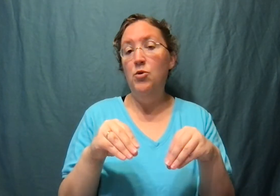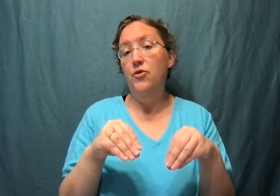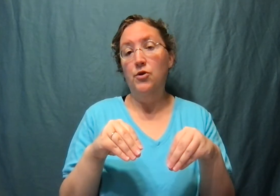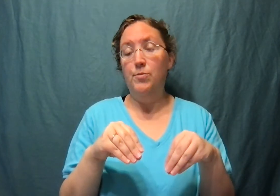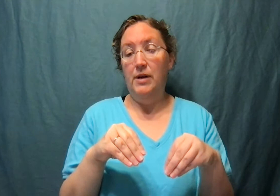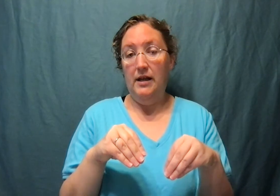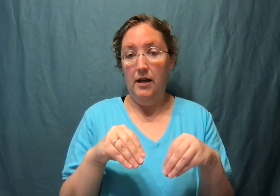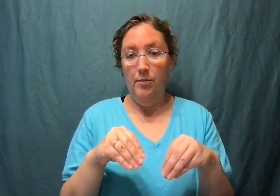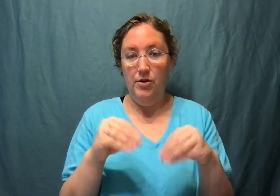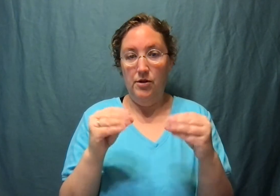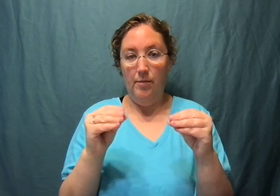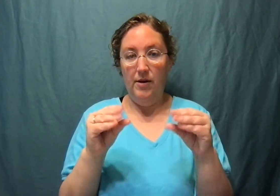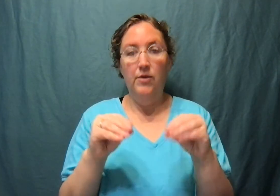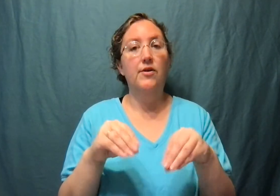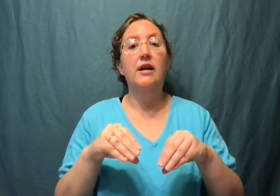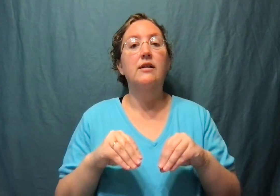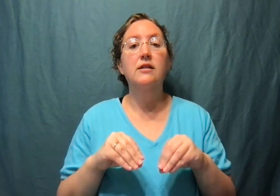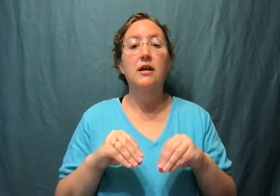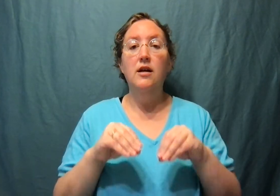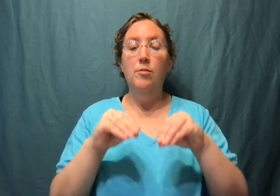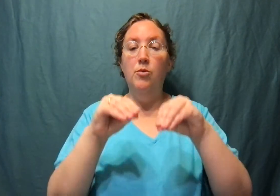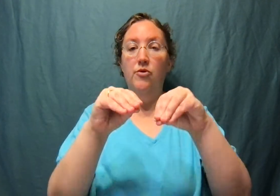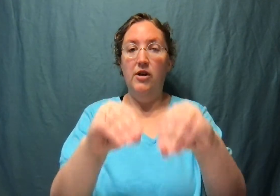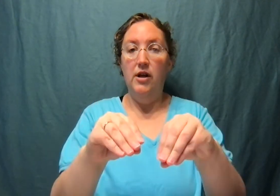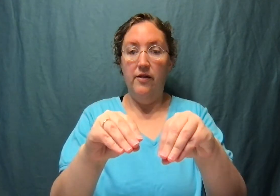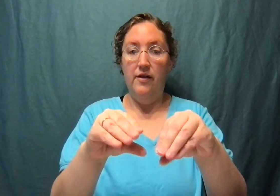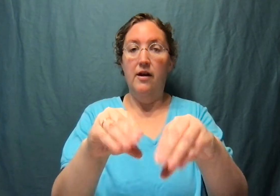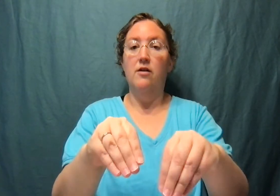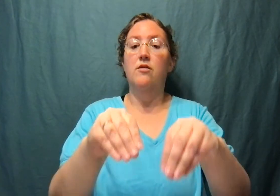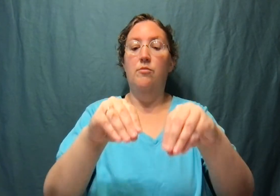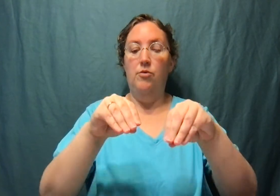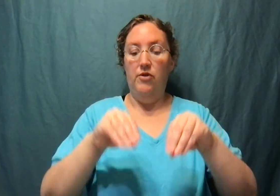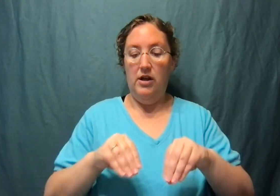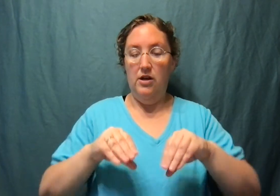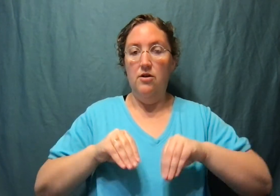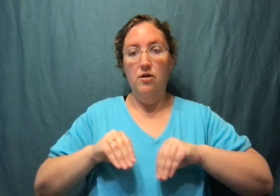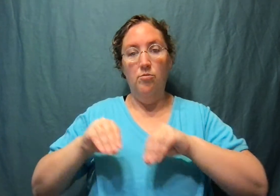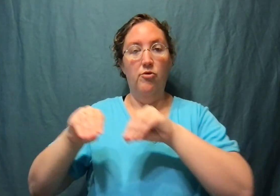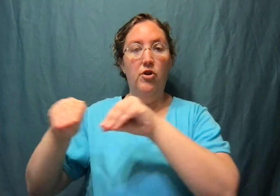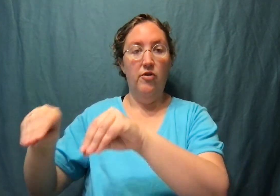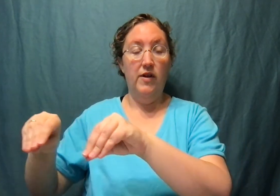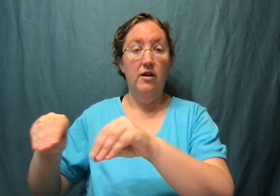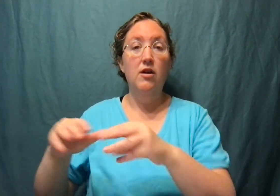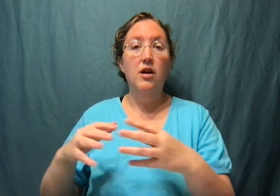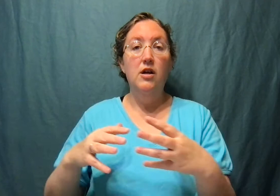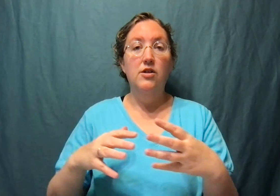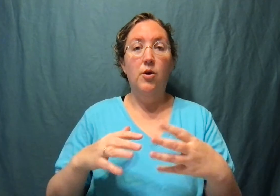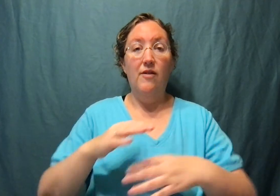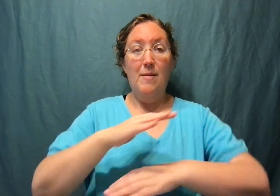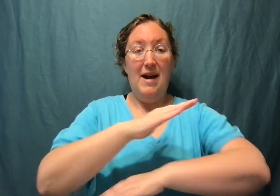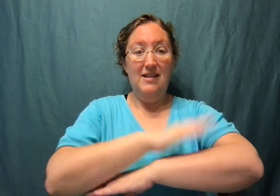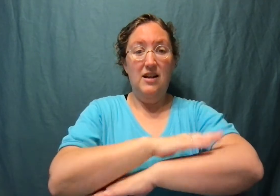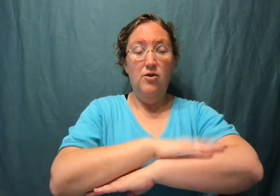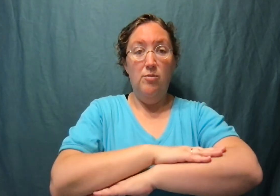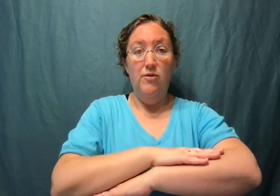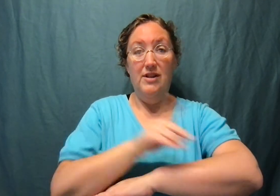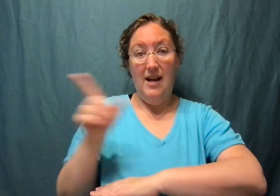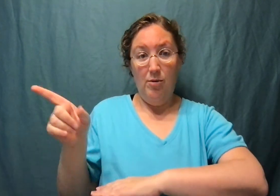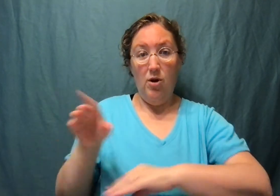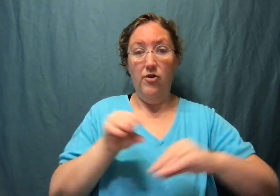you're picking up to something with your hands. Move it there, move it here, move it over there. So if I'm asking you to move the table over here,